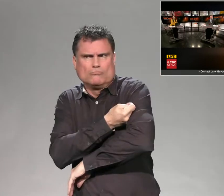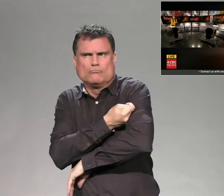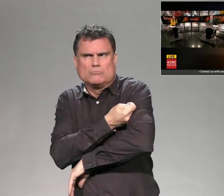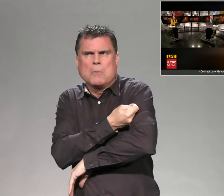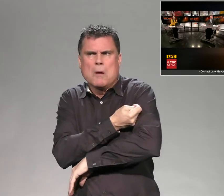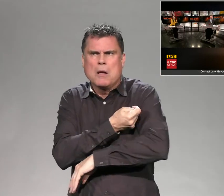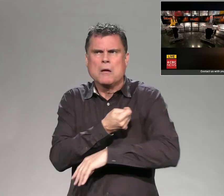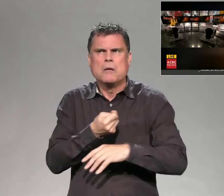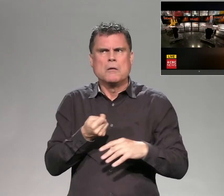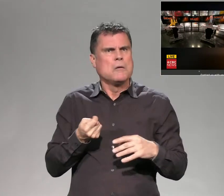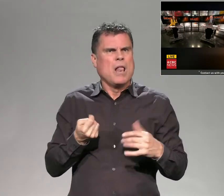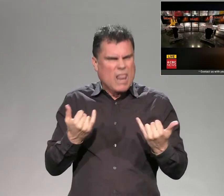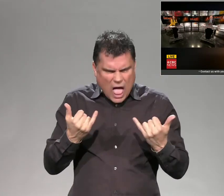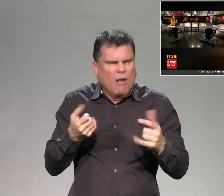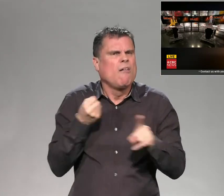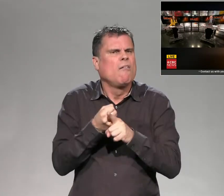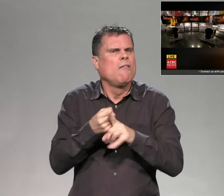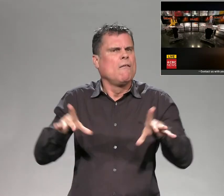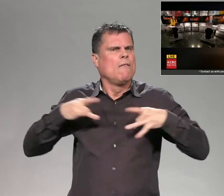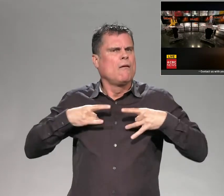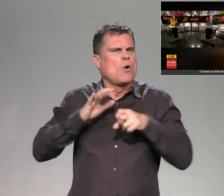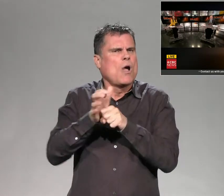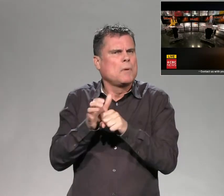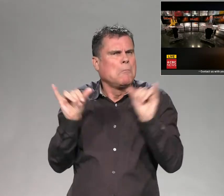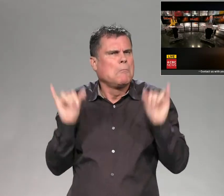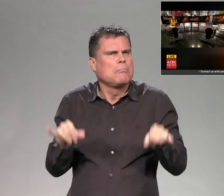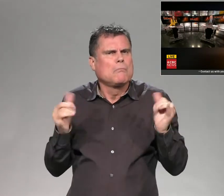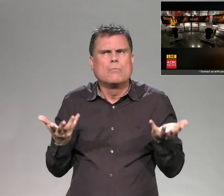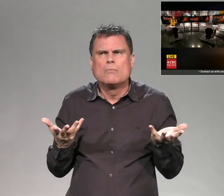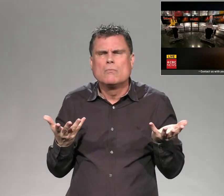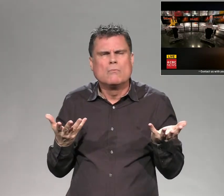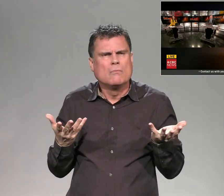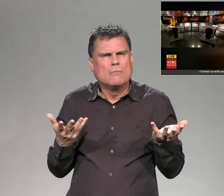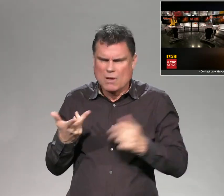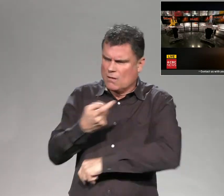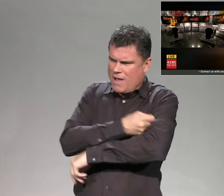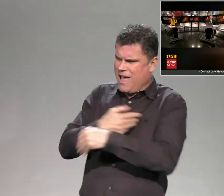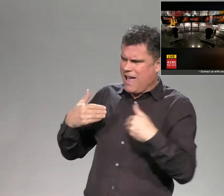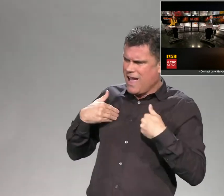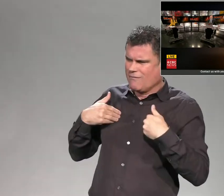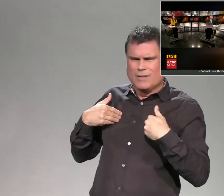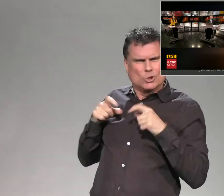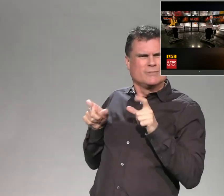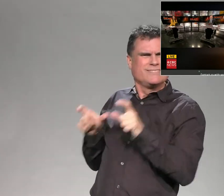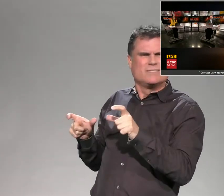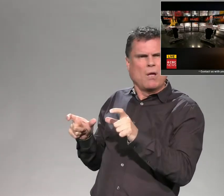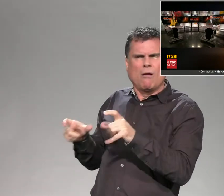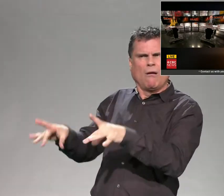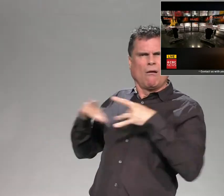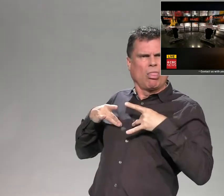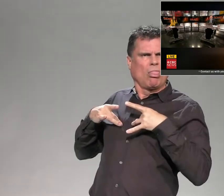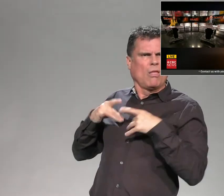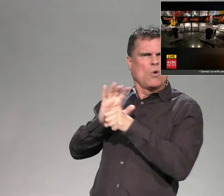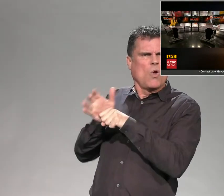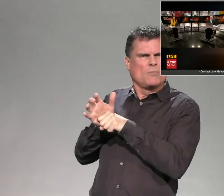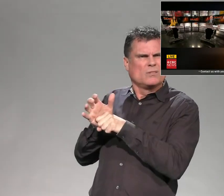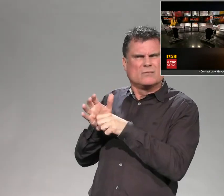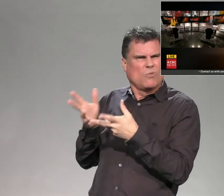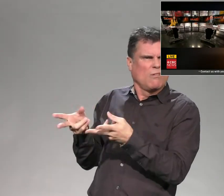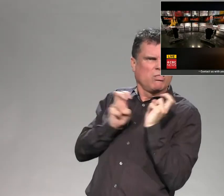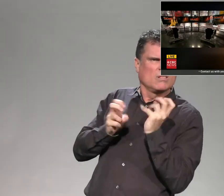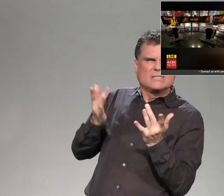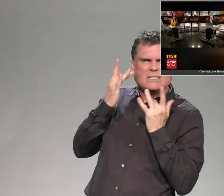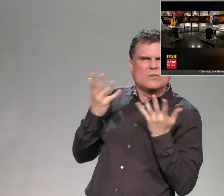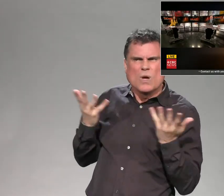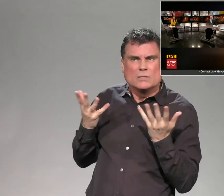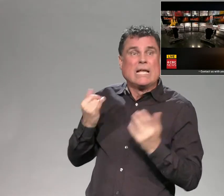COVID? Or how safe will I be when I get the shot? Will I still get COVID at the grocery store or from seeing other